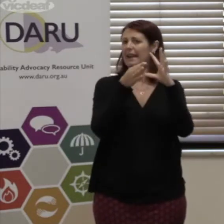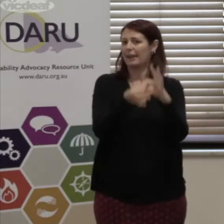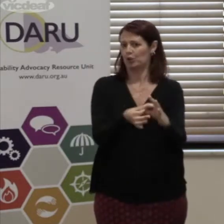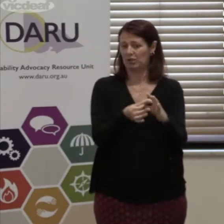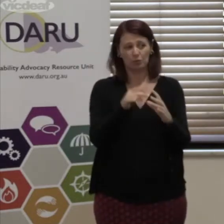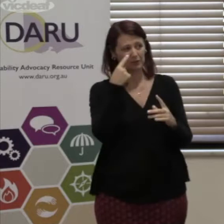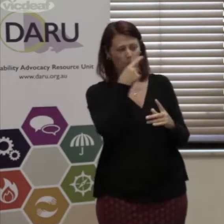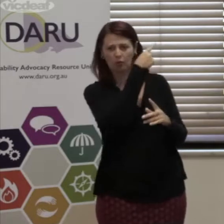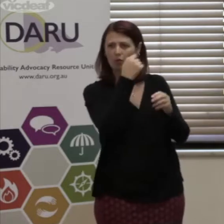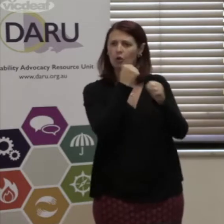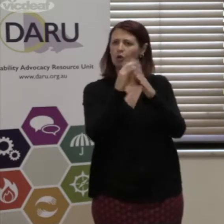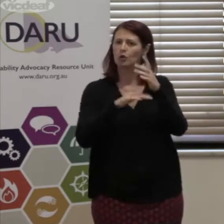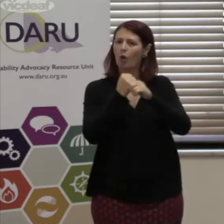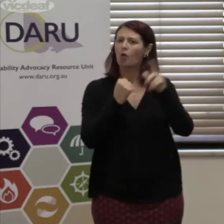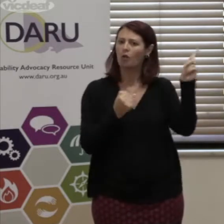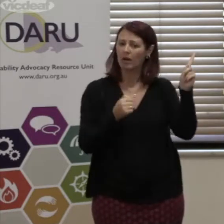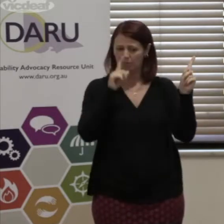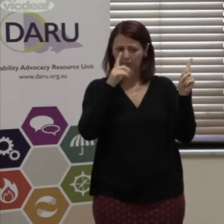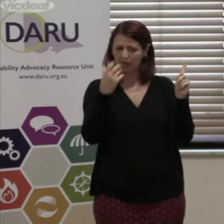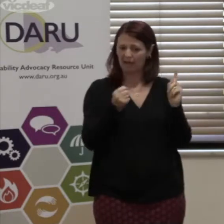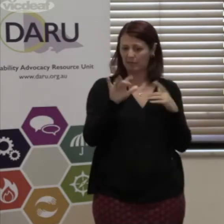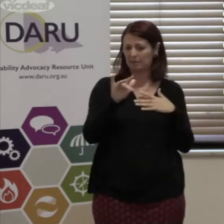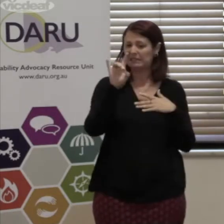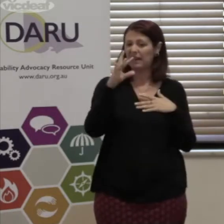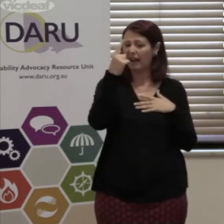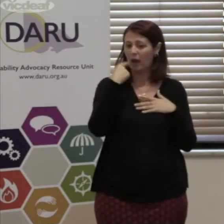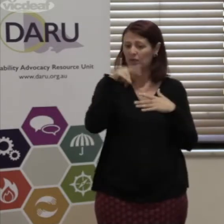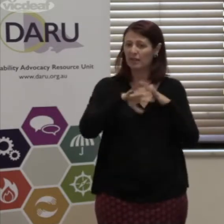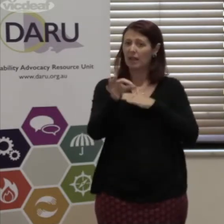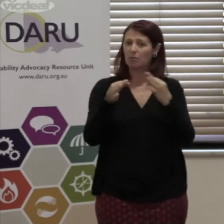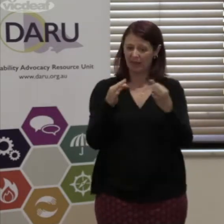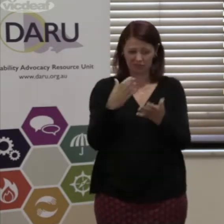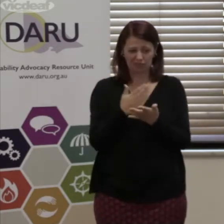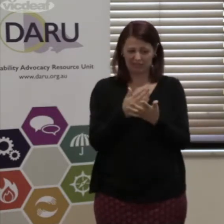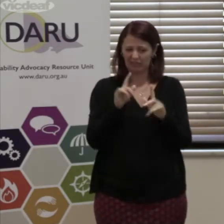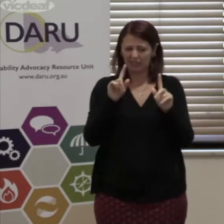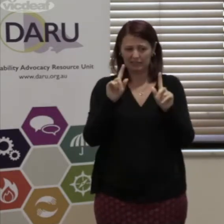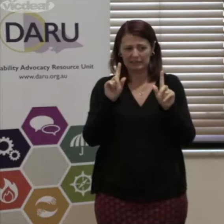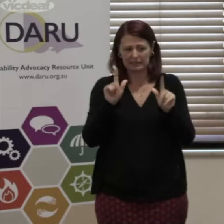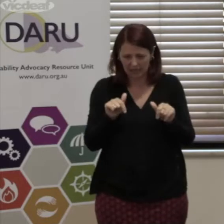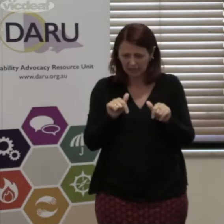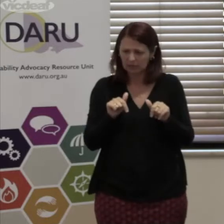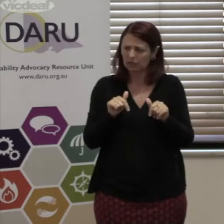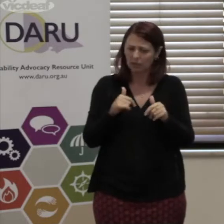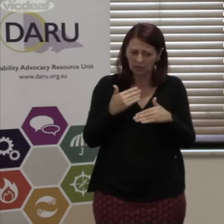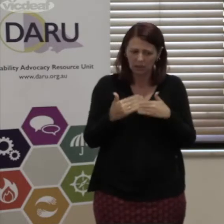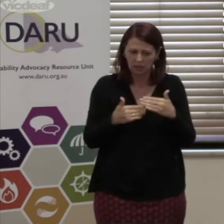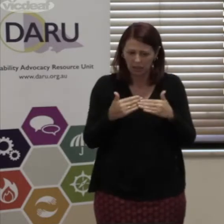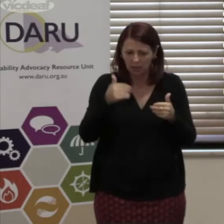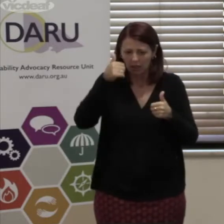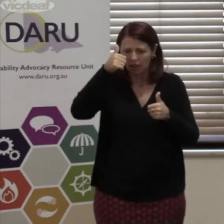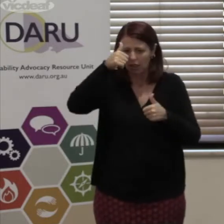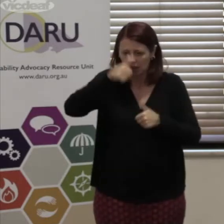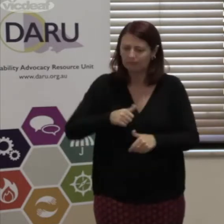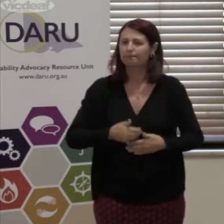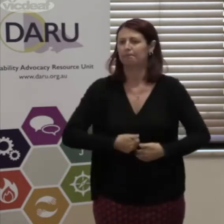in Barwon, where people had maybe 10 hours or so in their plan, and it really just enabled that little bit of support at the beginning.